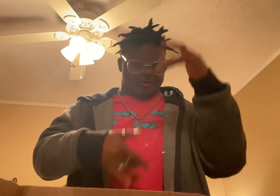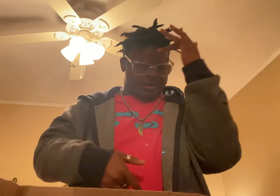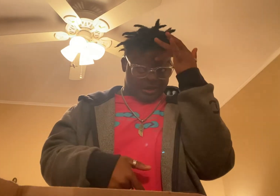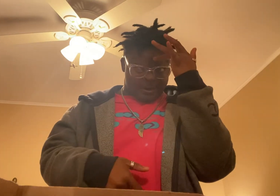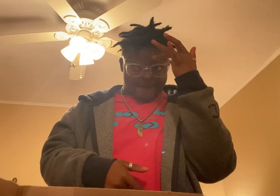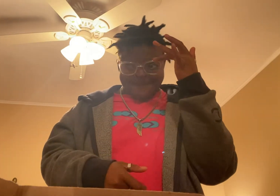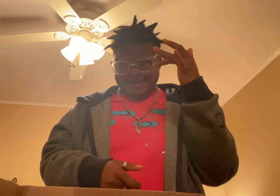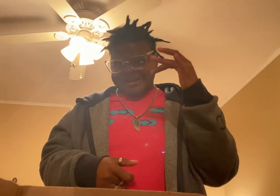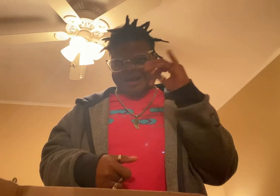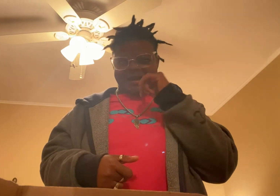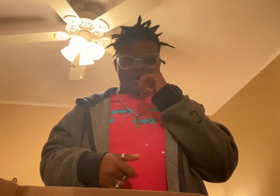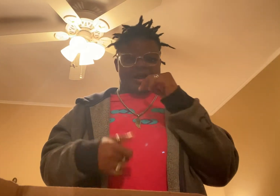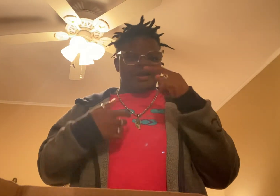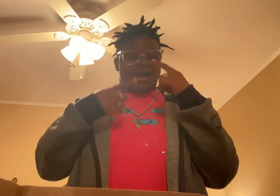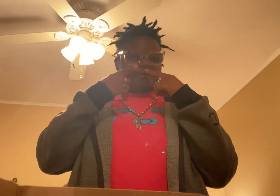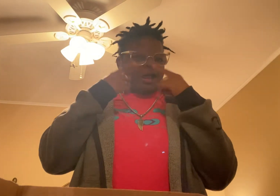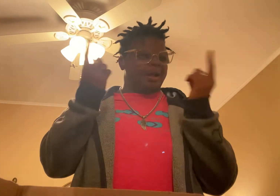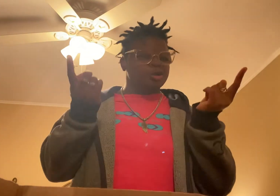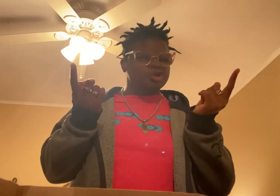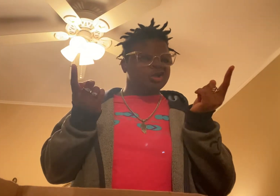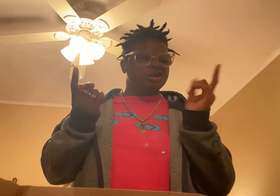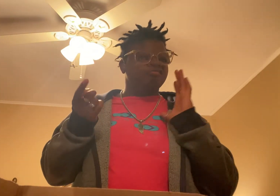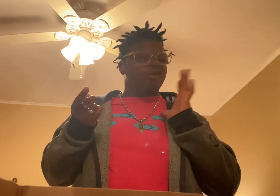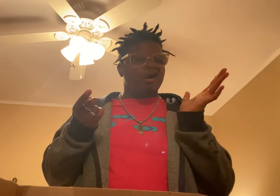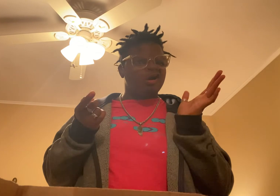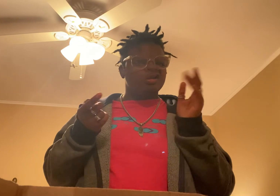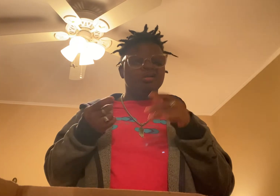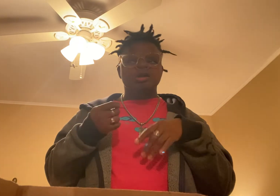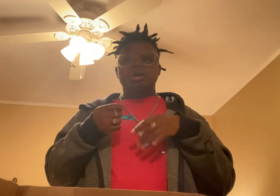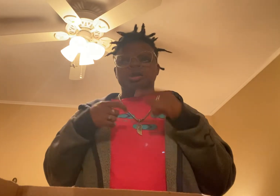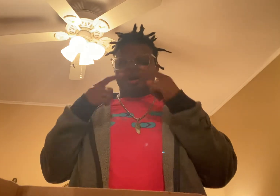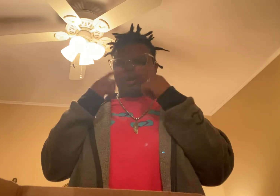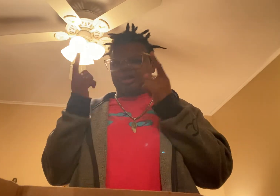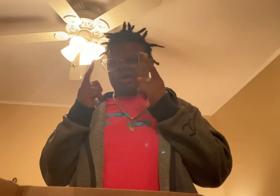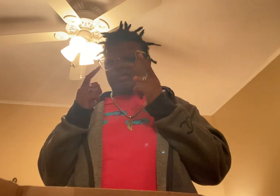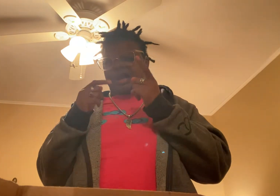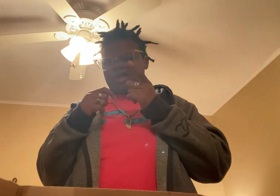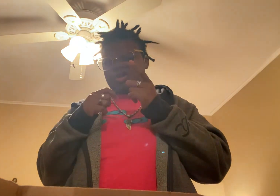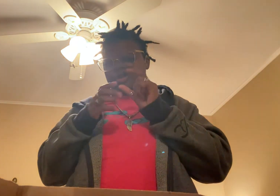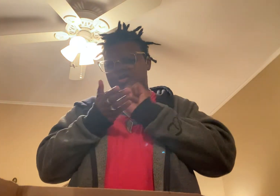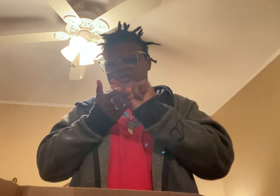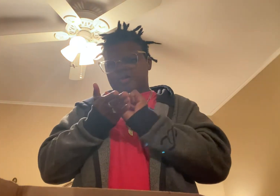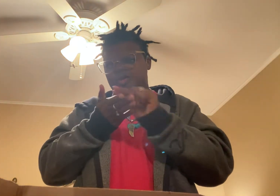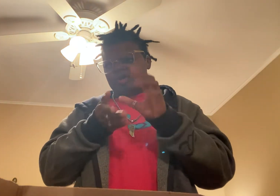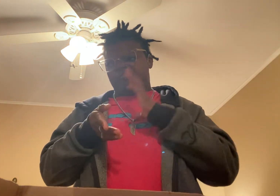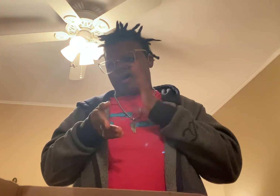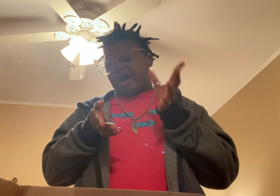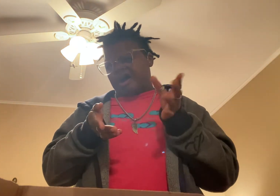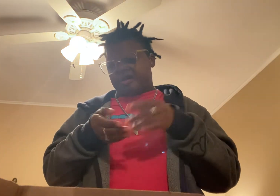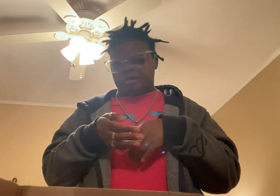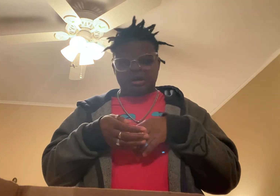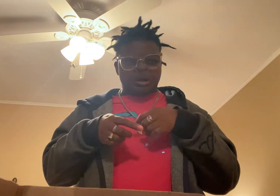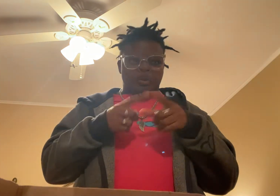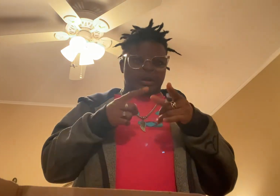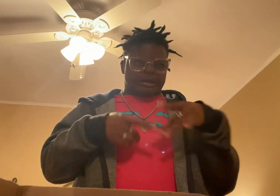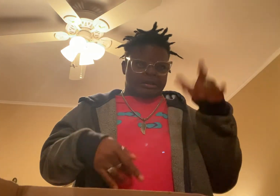sick. I can have allergies, fine. Allergic reaction to super glue, fine. But